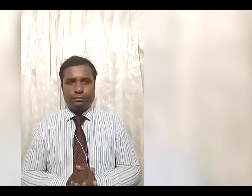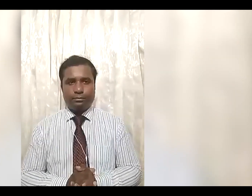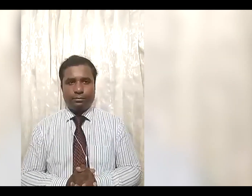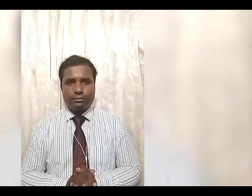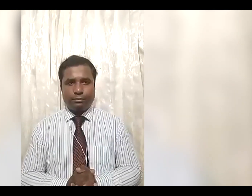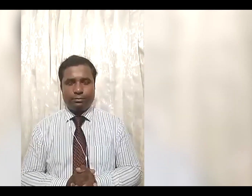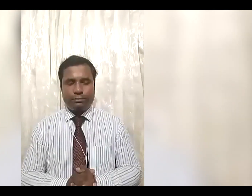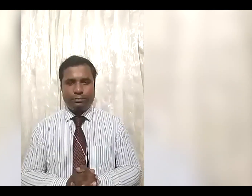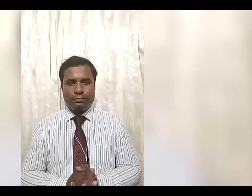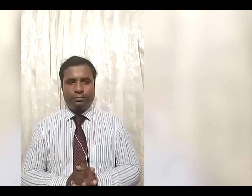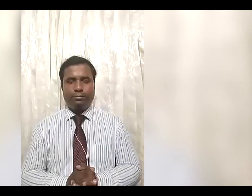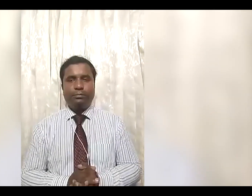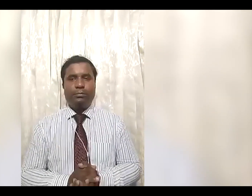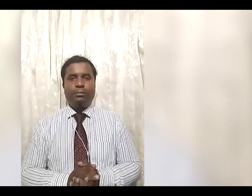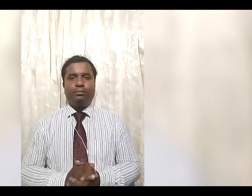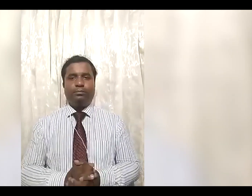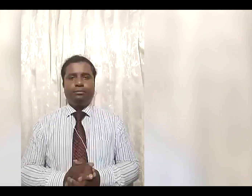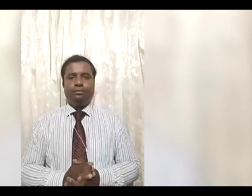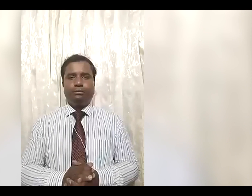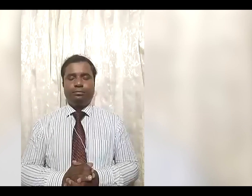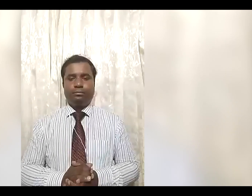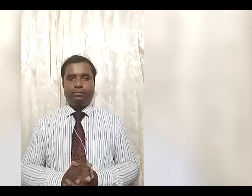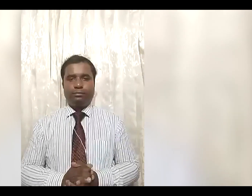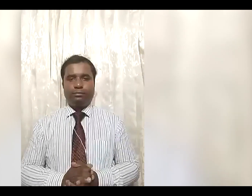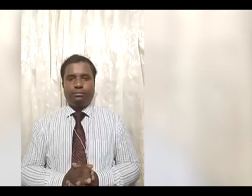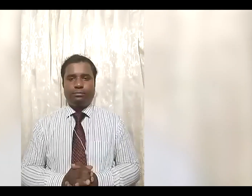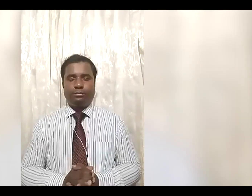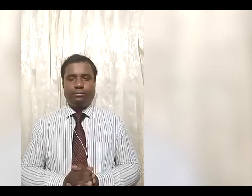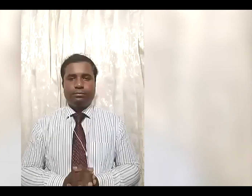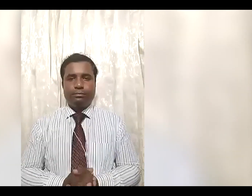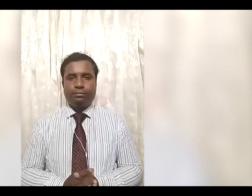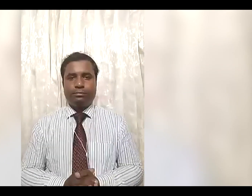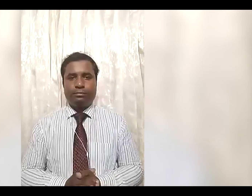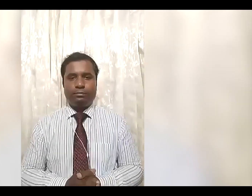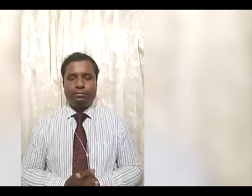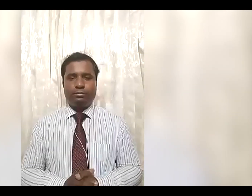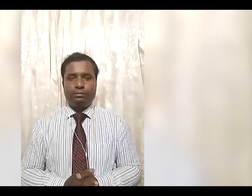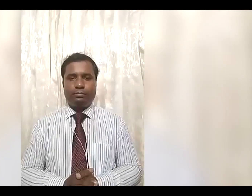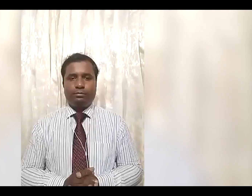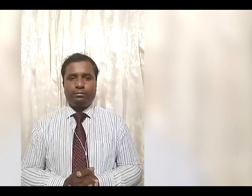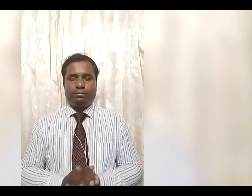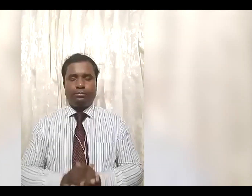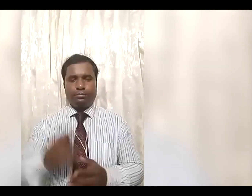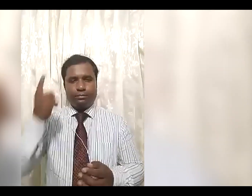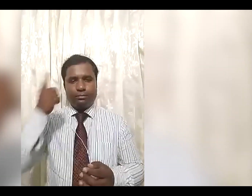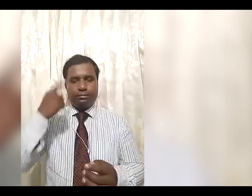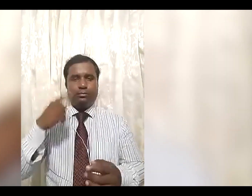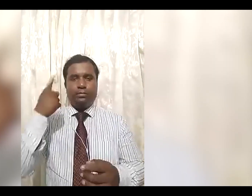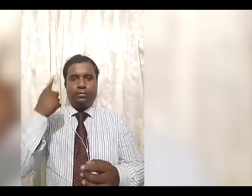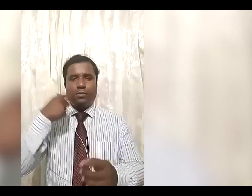rate as people without disabilities. And I think many of the things we discussed are the reasons why that might be. You know, lack